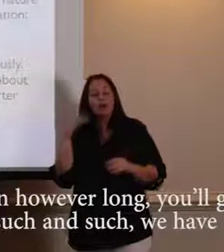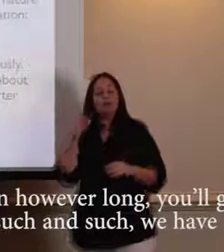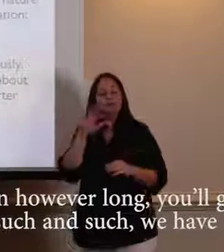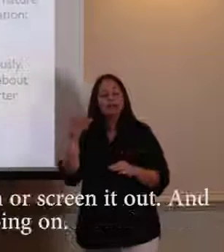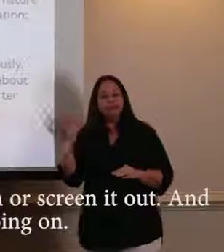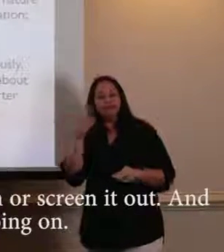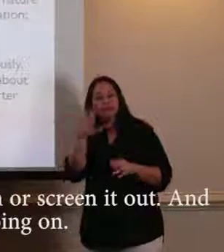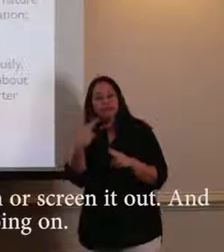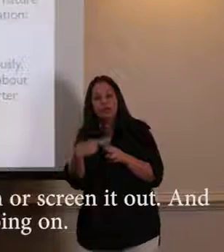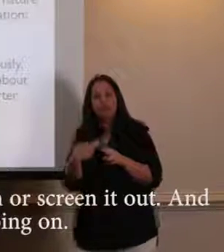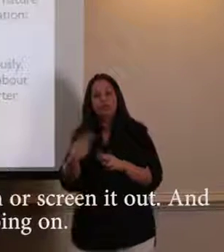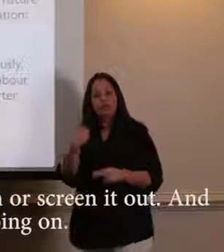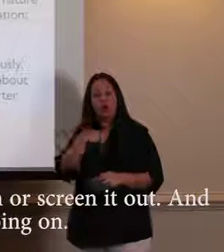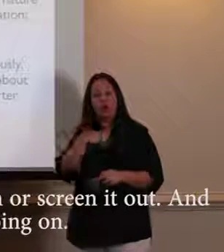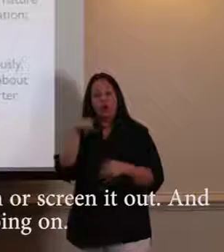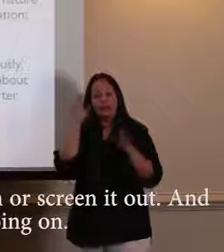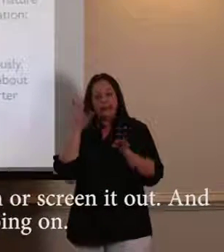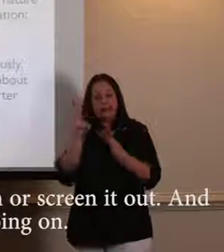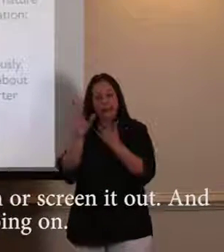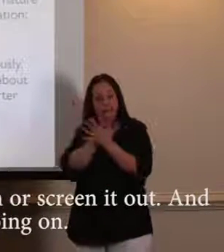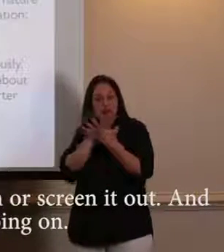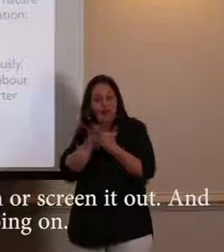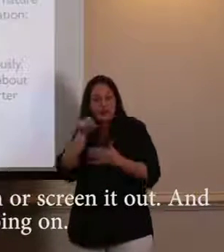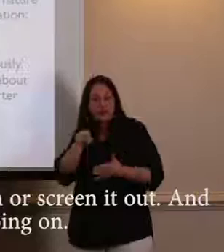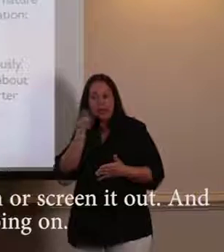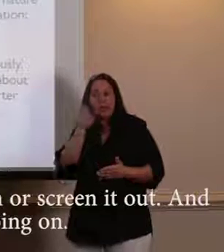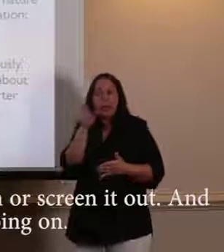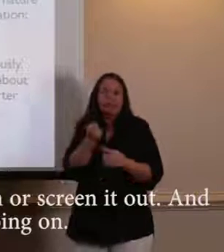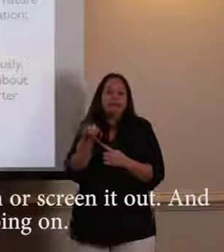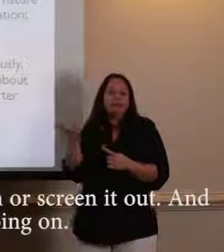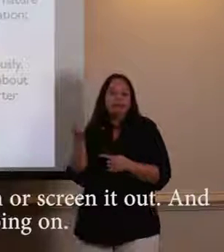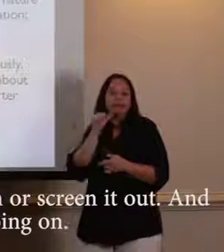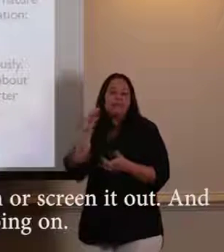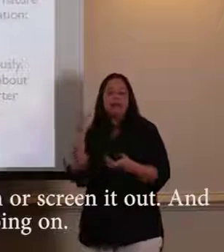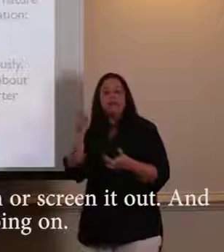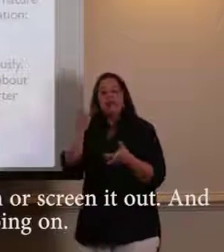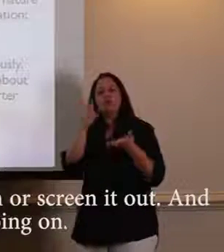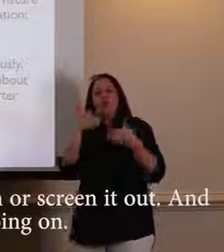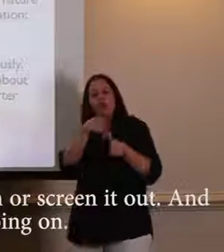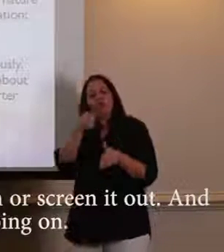we have either chosen to screen this in or screen it out," and they'll let you know what's going on.